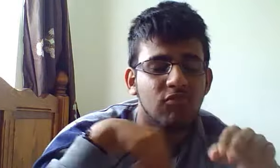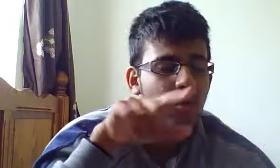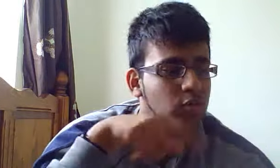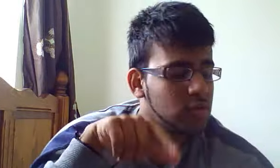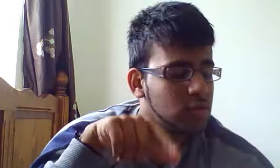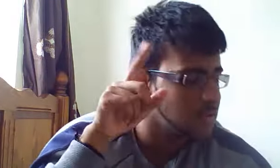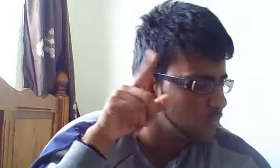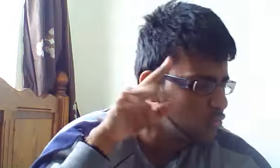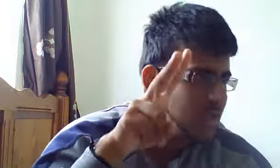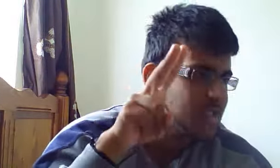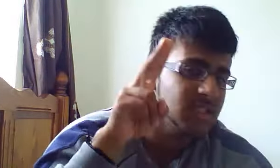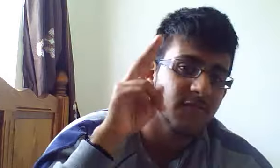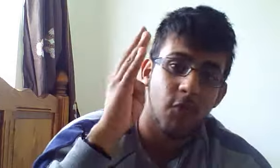about 24.